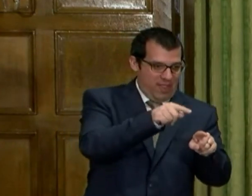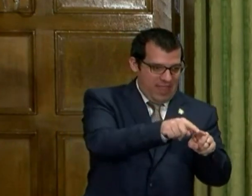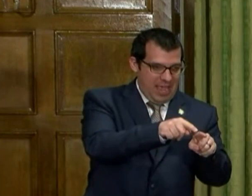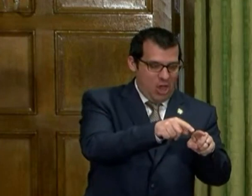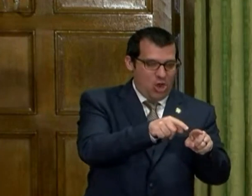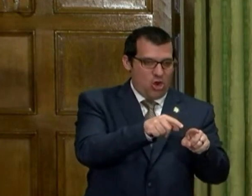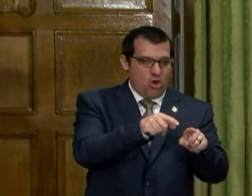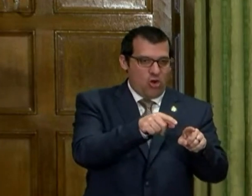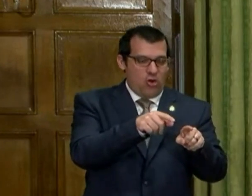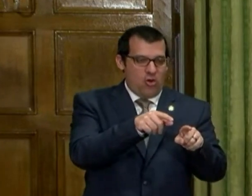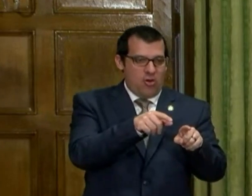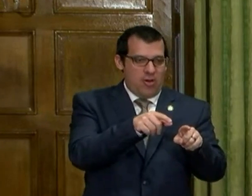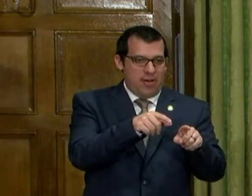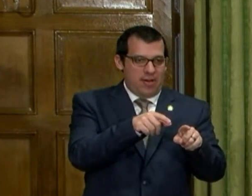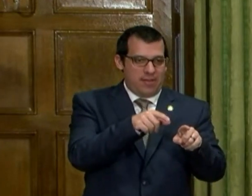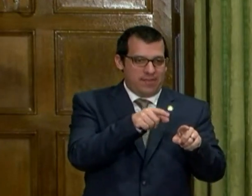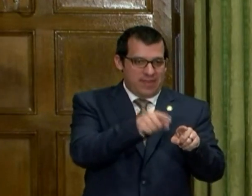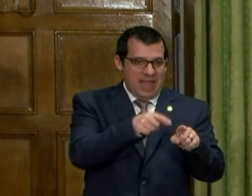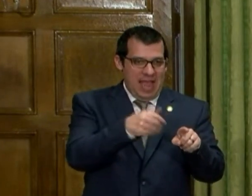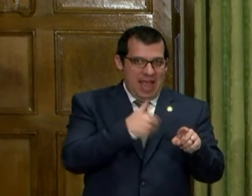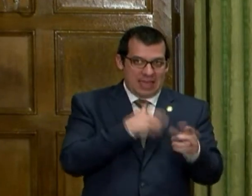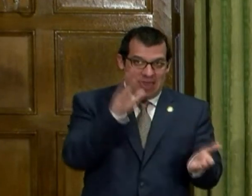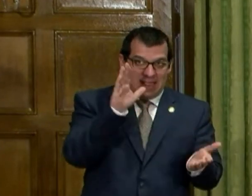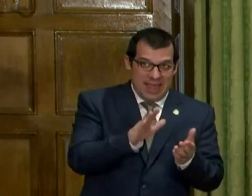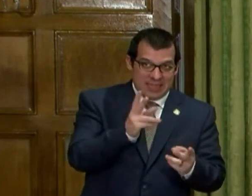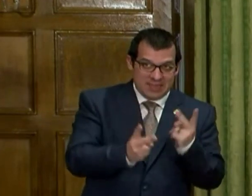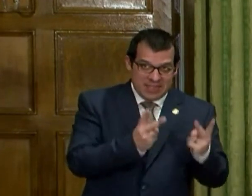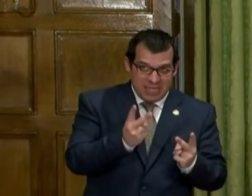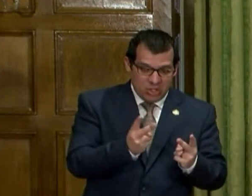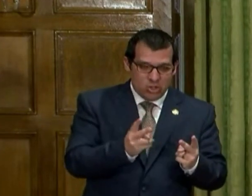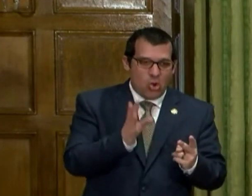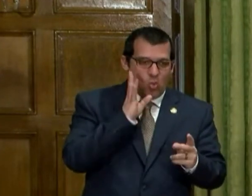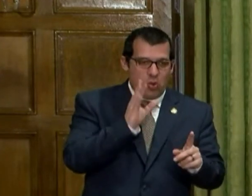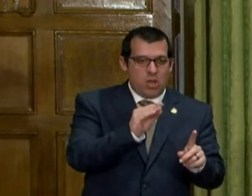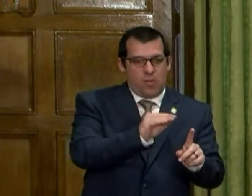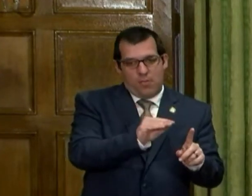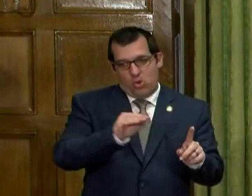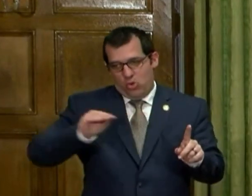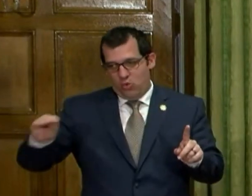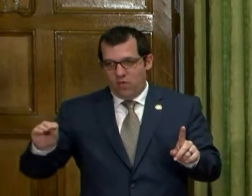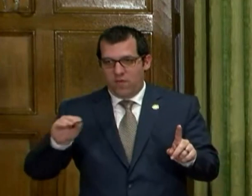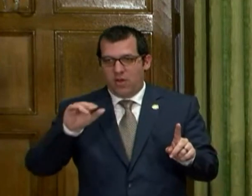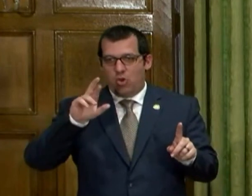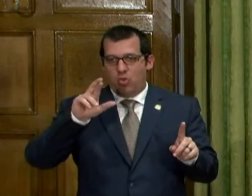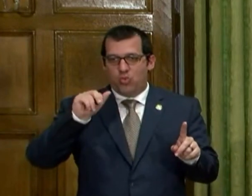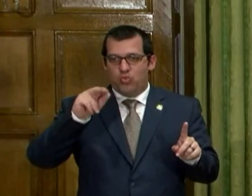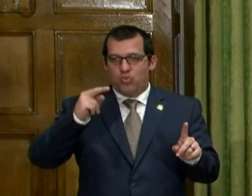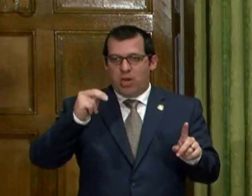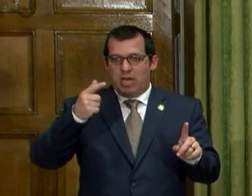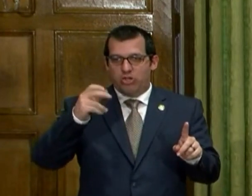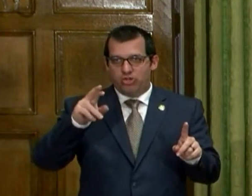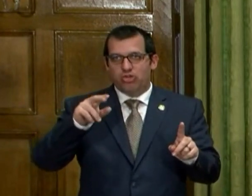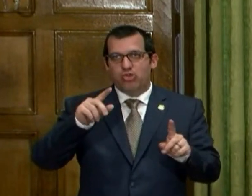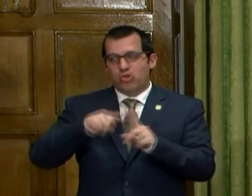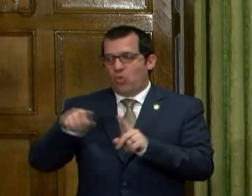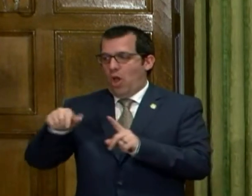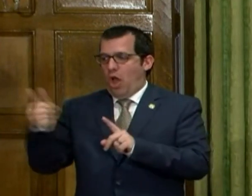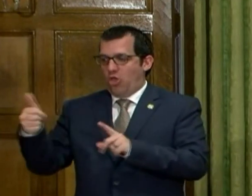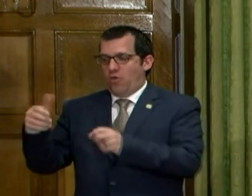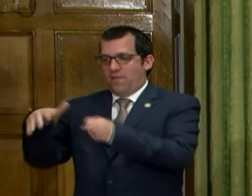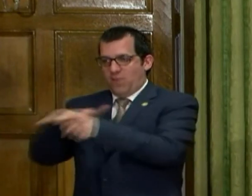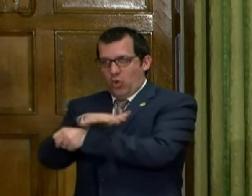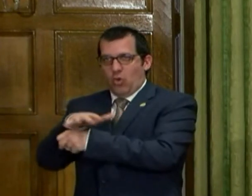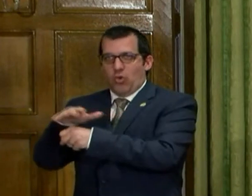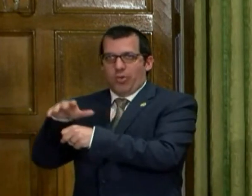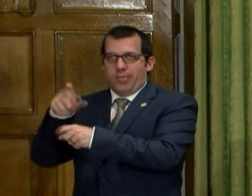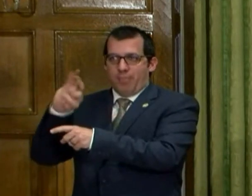that has less visitation will be deployed to parks that are more overcrowded